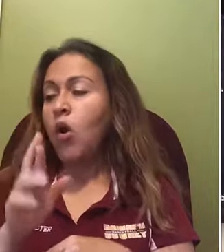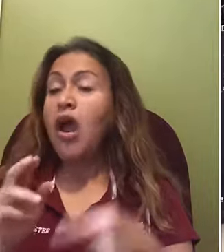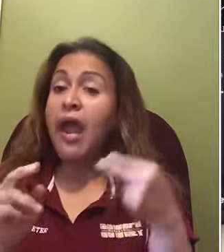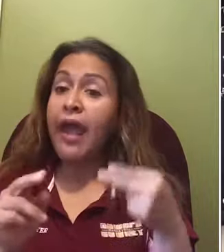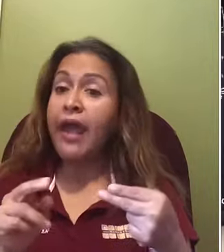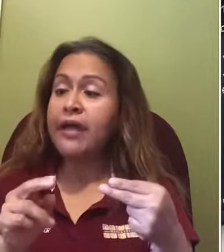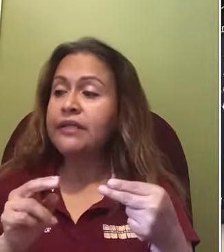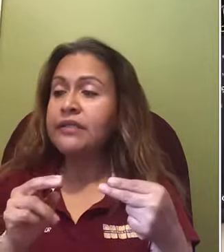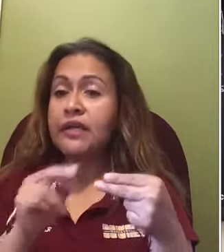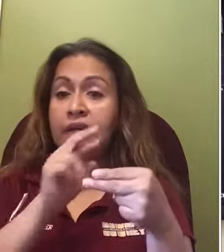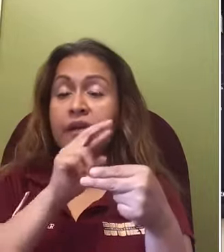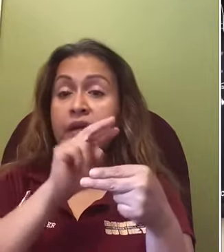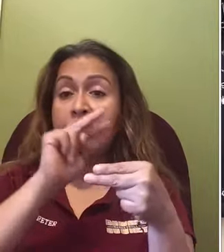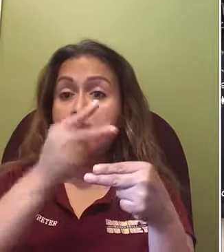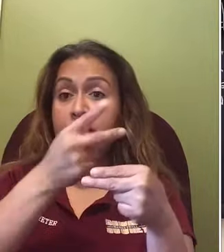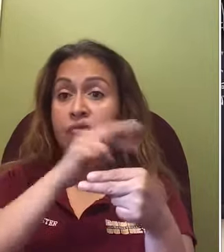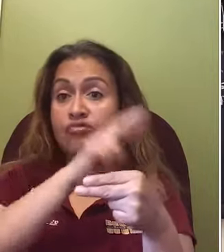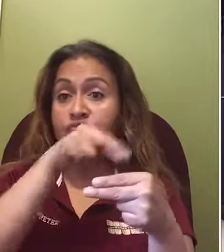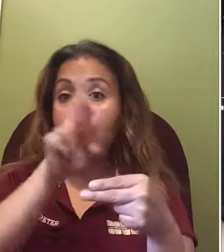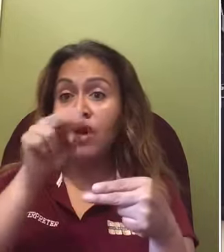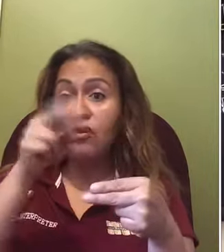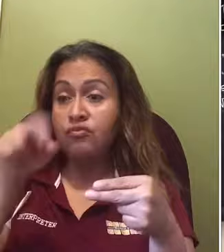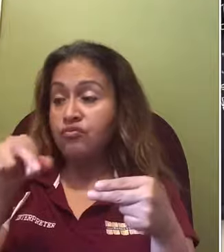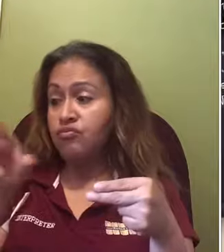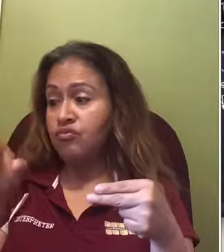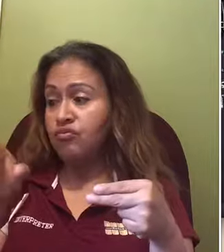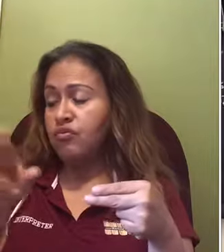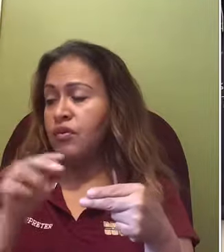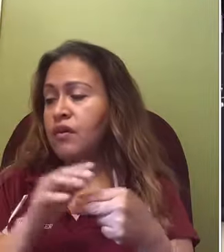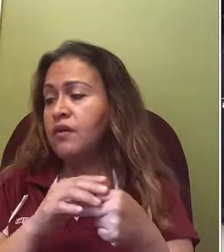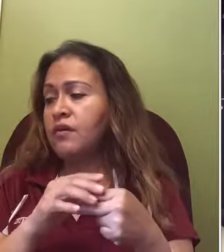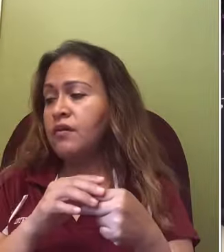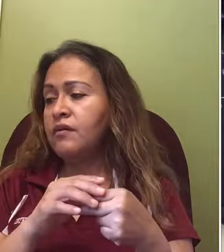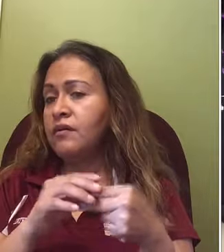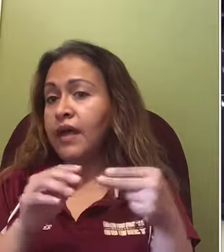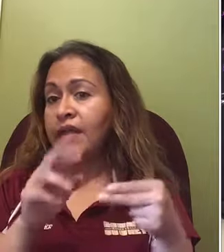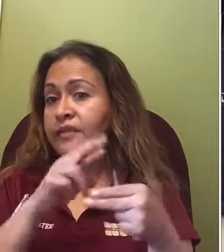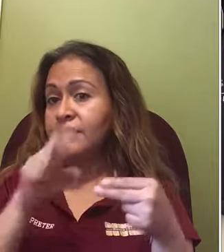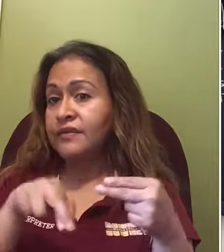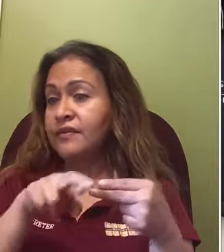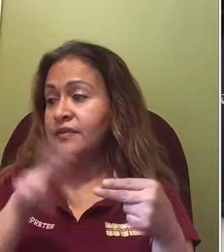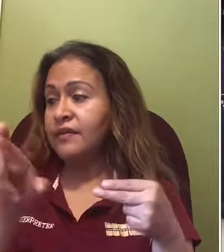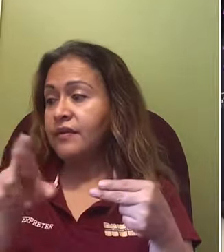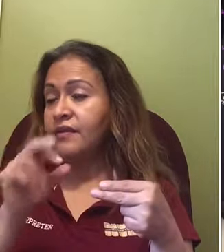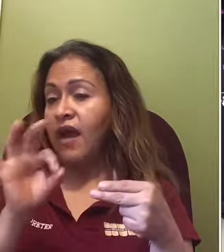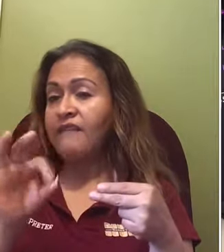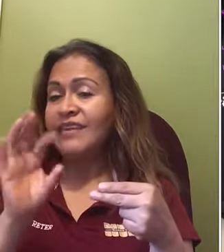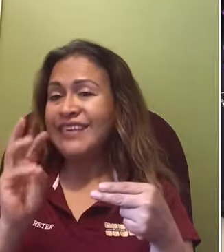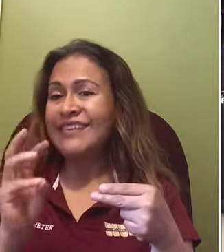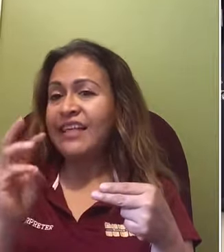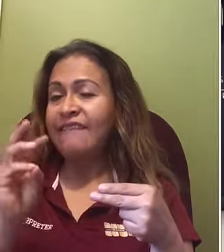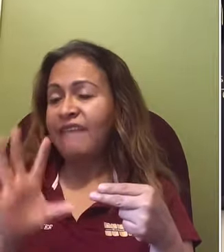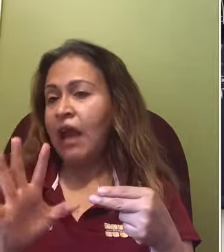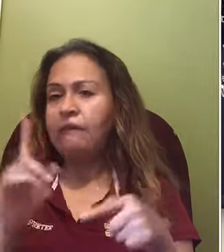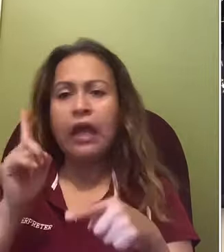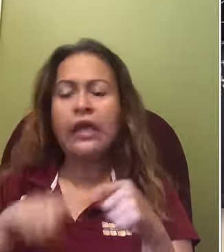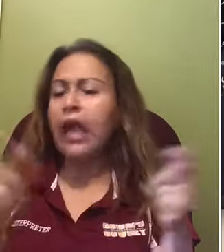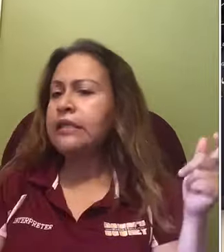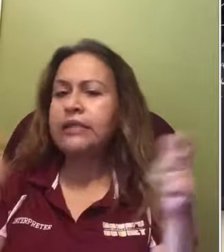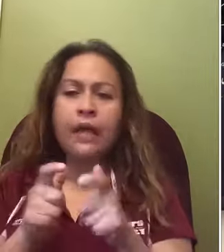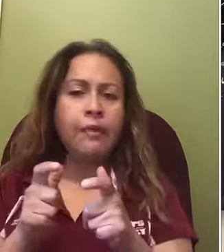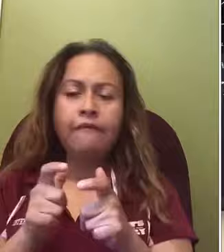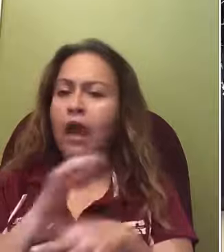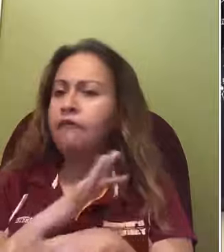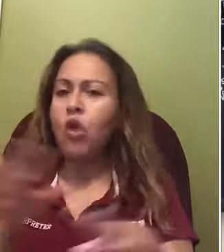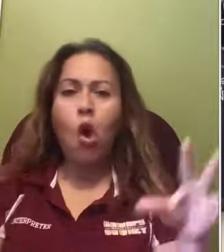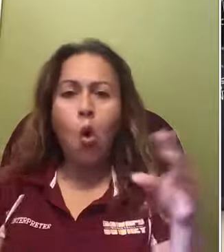equal to, if we take the square root of both sides, square root of 65. And we really can't simplify this at all. This